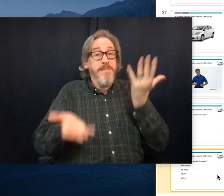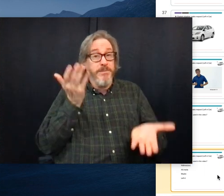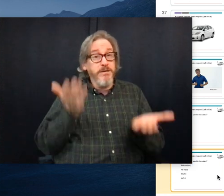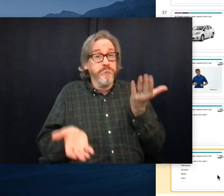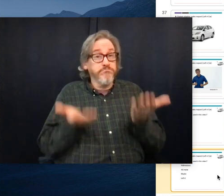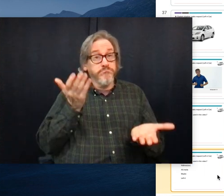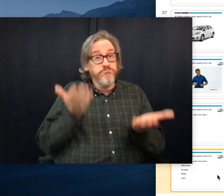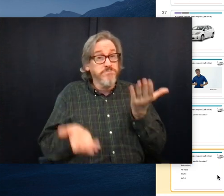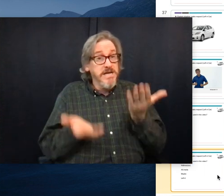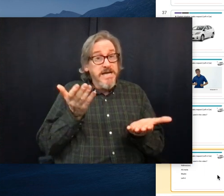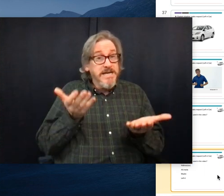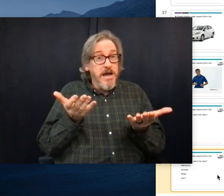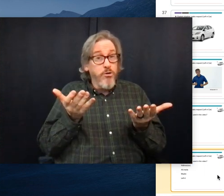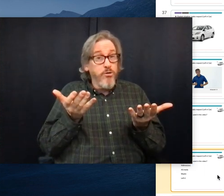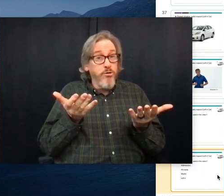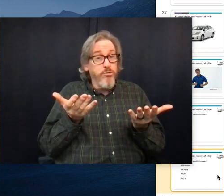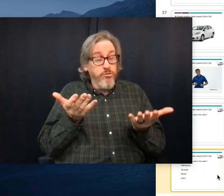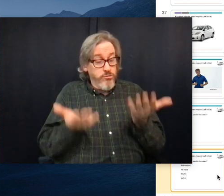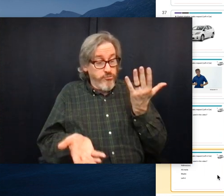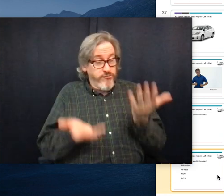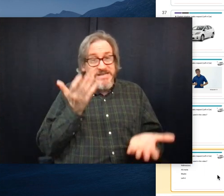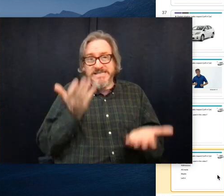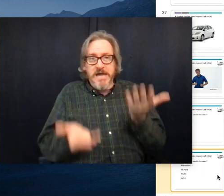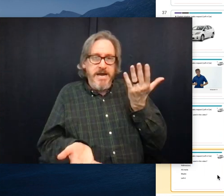So there's the review.